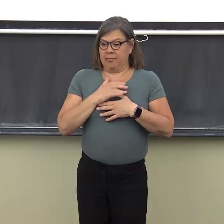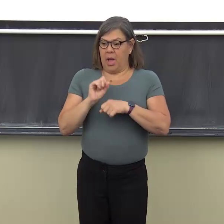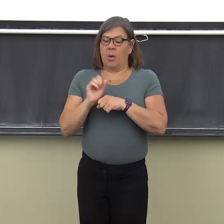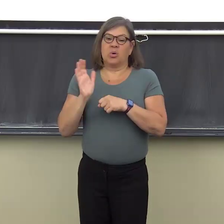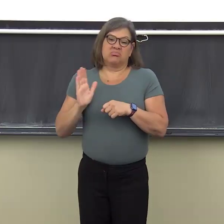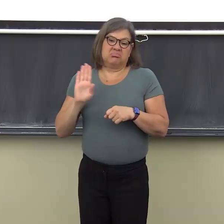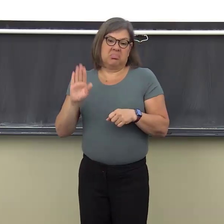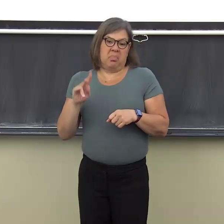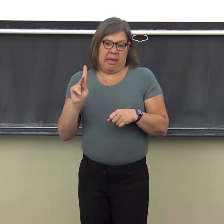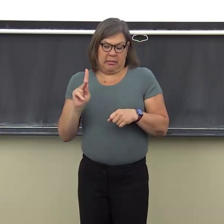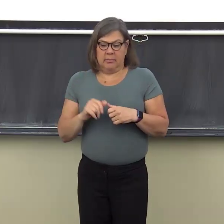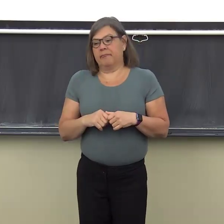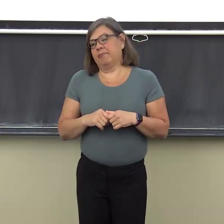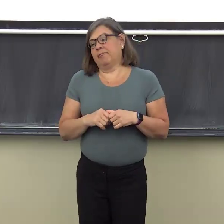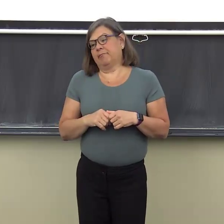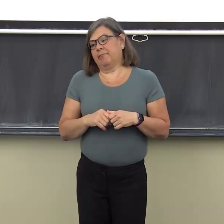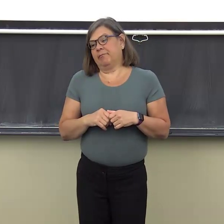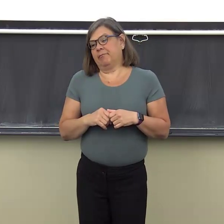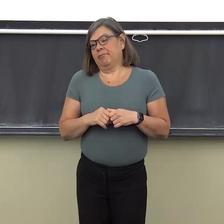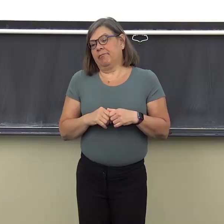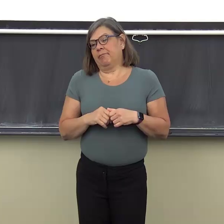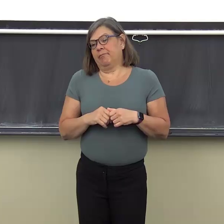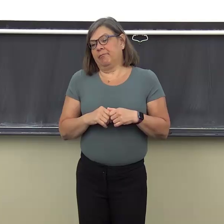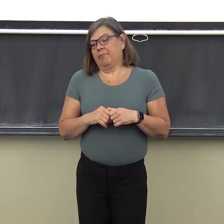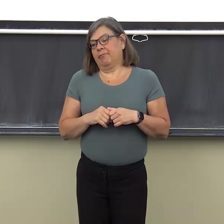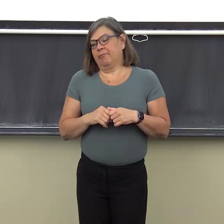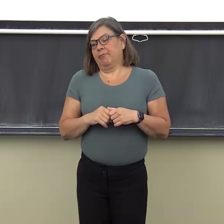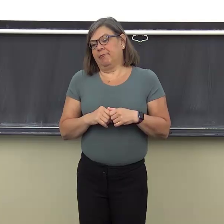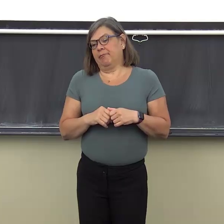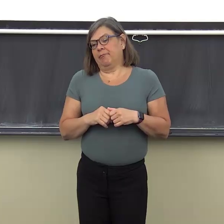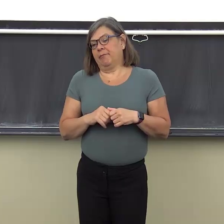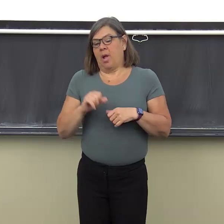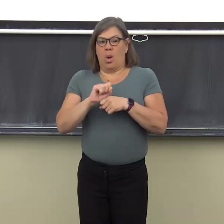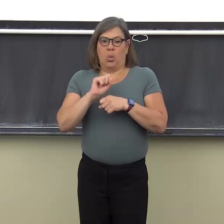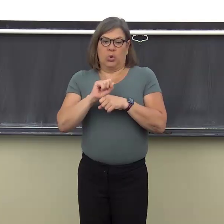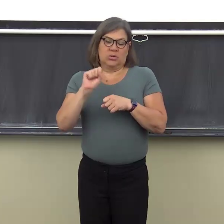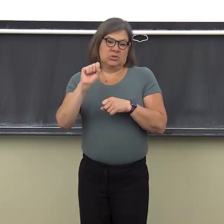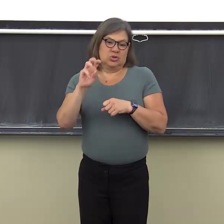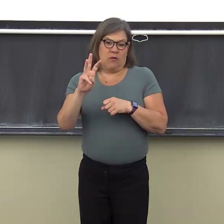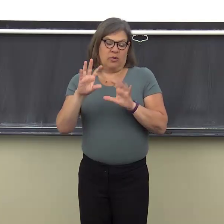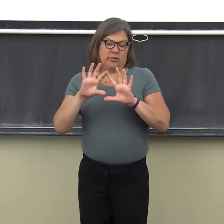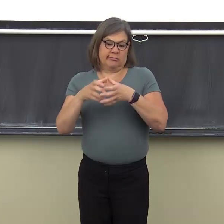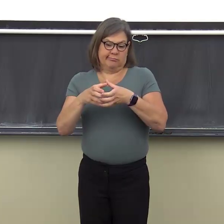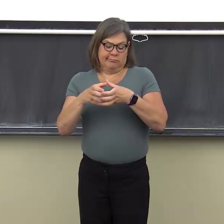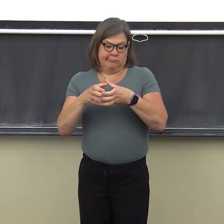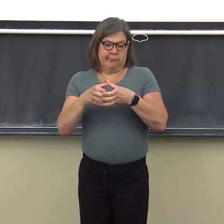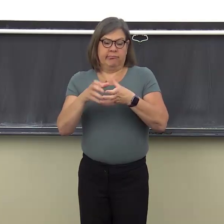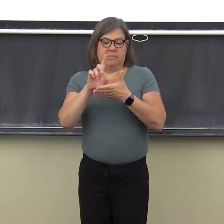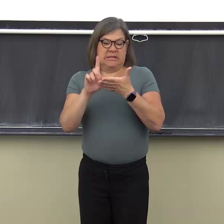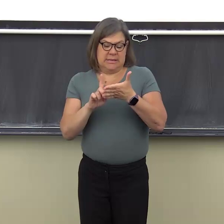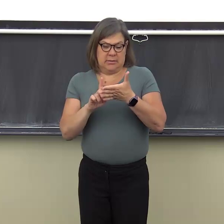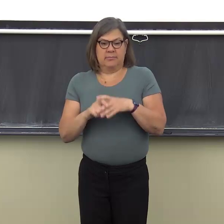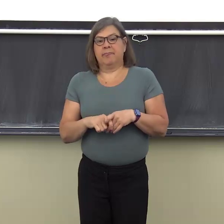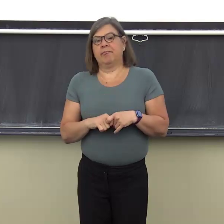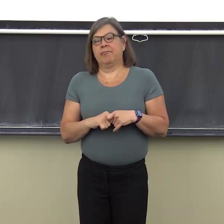worked at a bank, and I worked in just the software group, and in design.